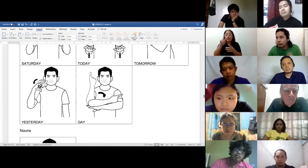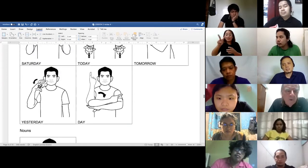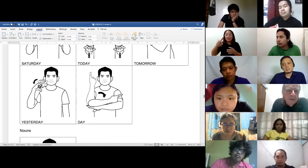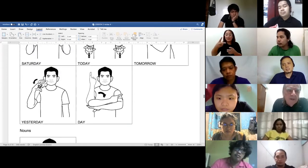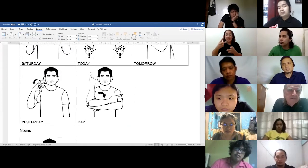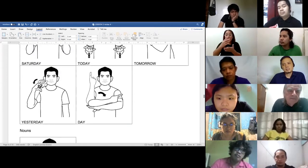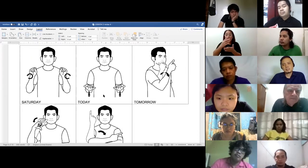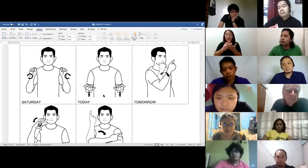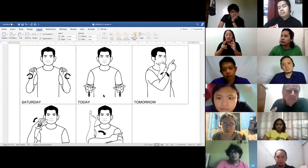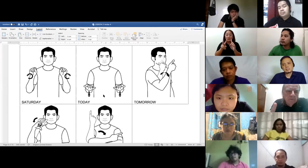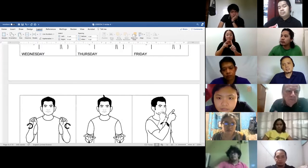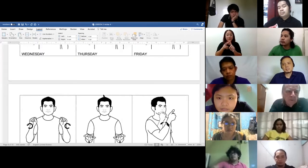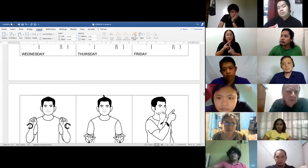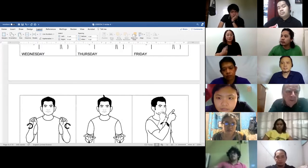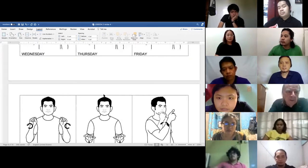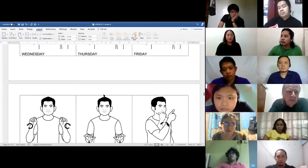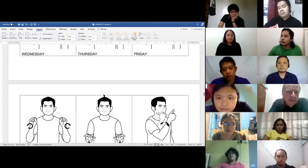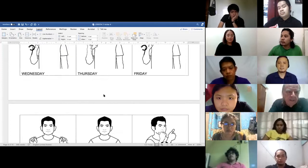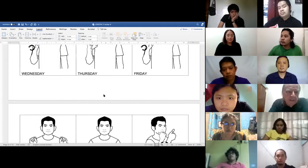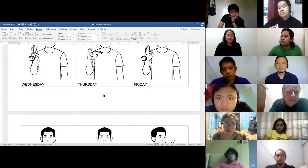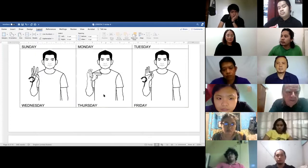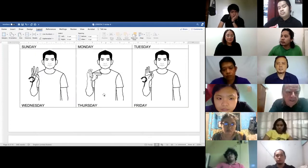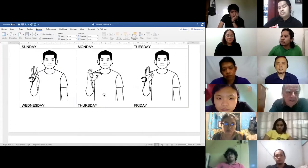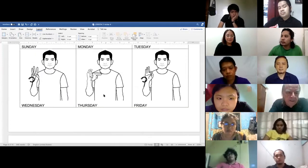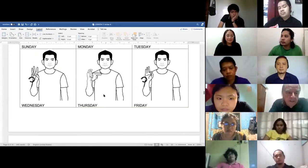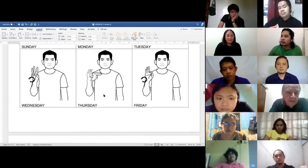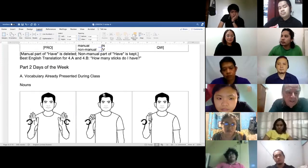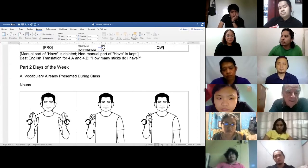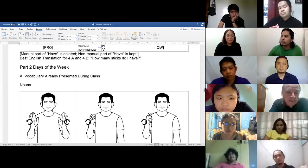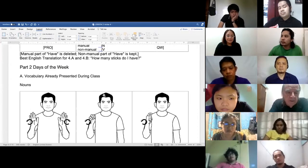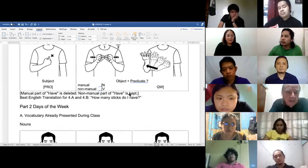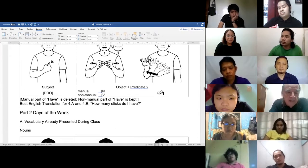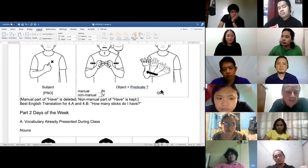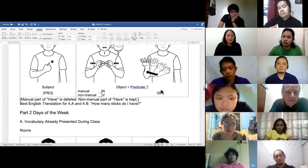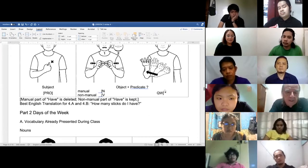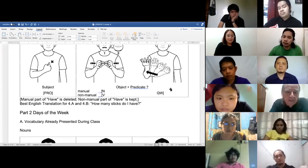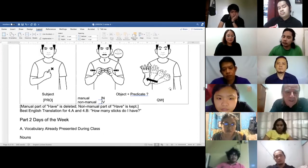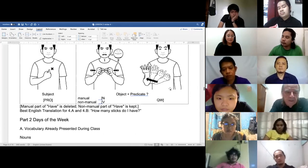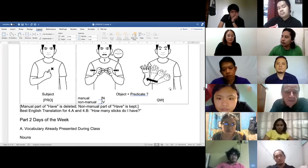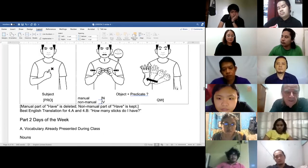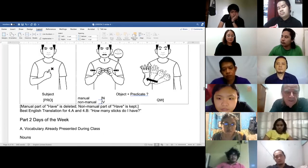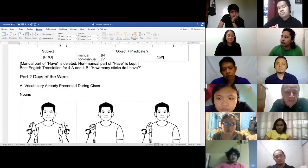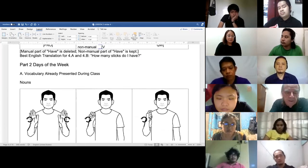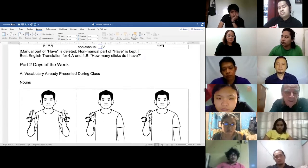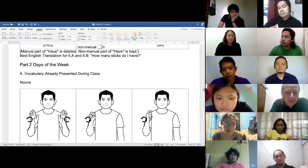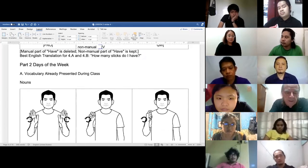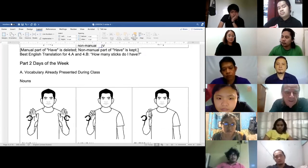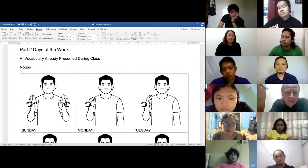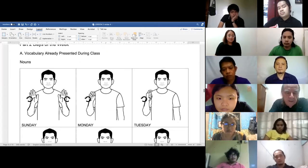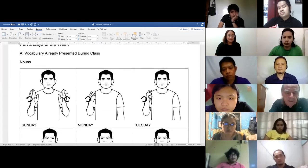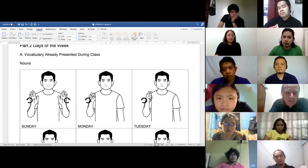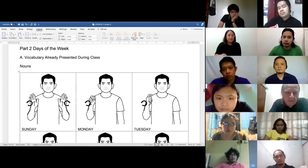Okay. Yes, okay. So noun, Sunday, Monday, Tuesday, go up.